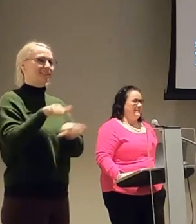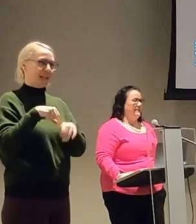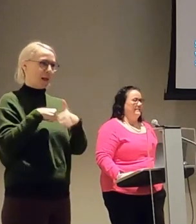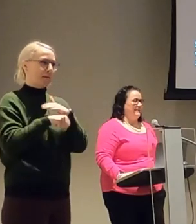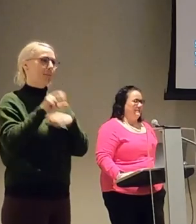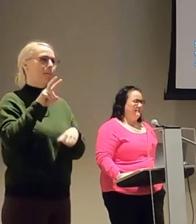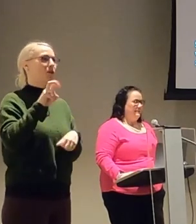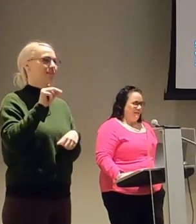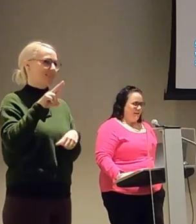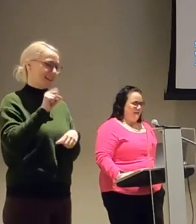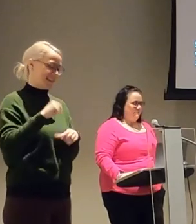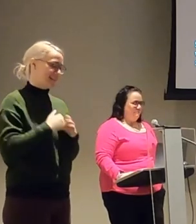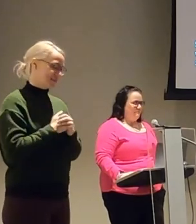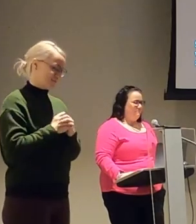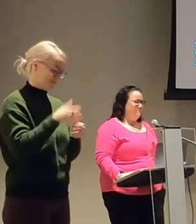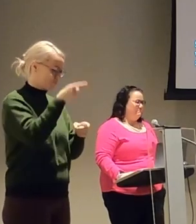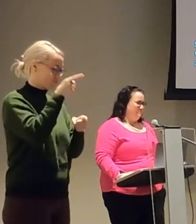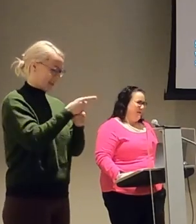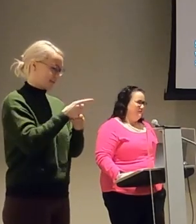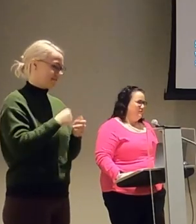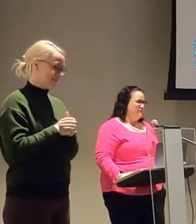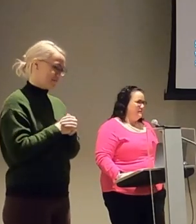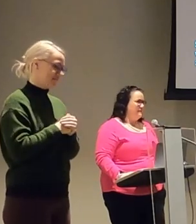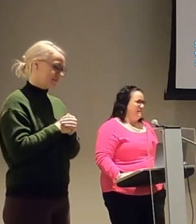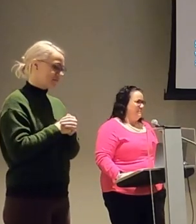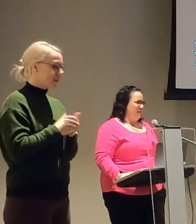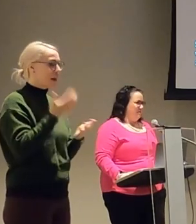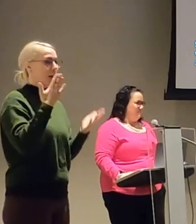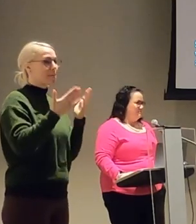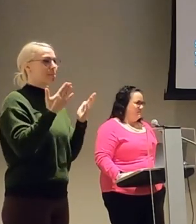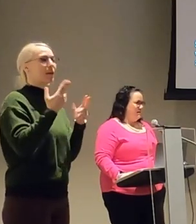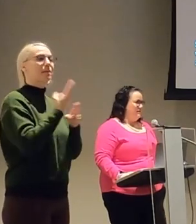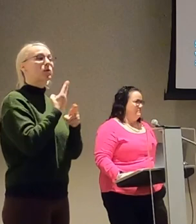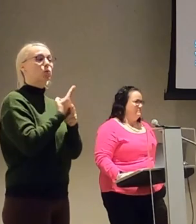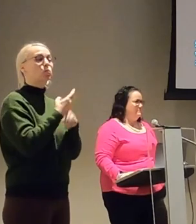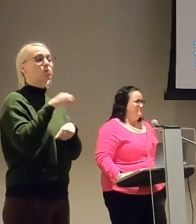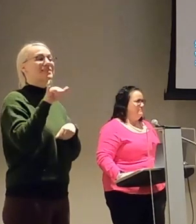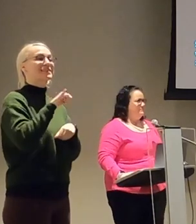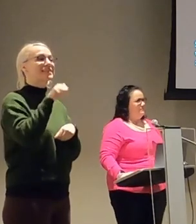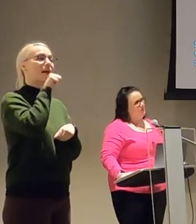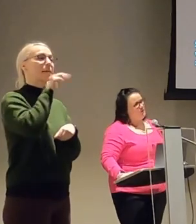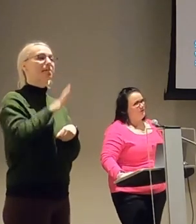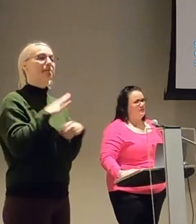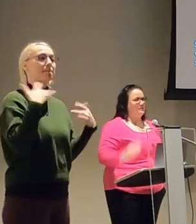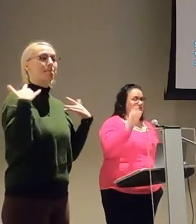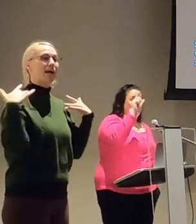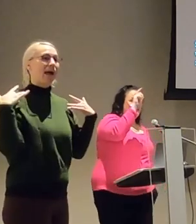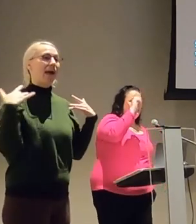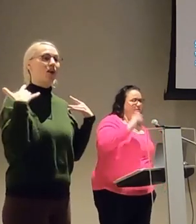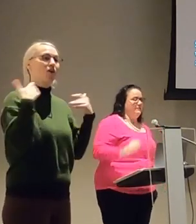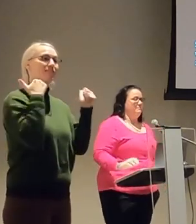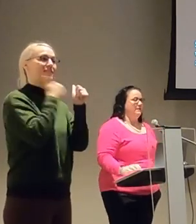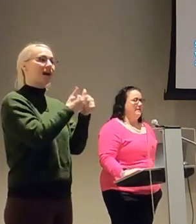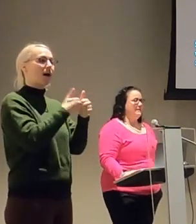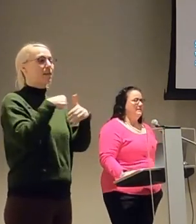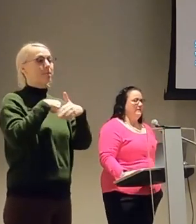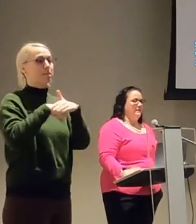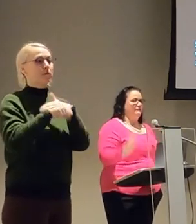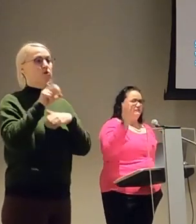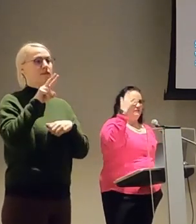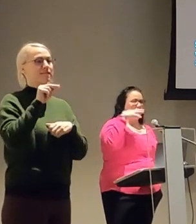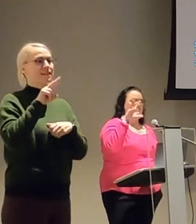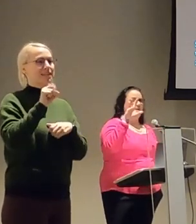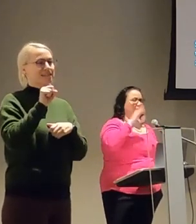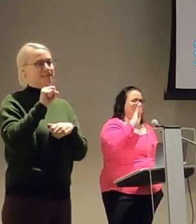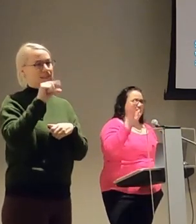Venus. Exactly. He might have used the same model. The Birth of Venus looks a little bit different, but